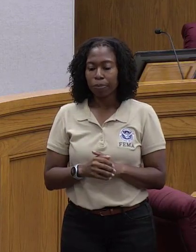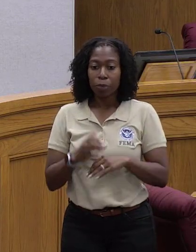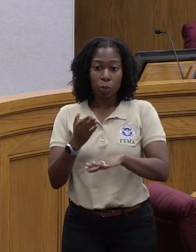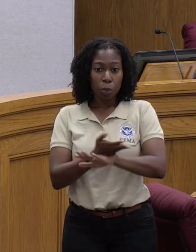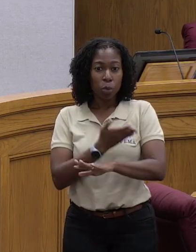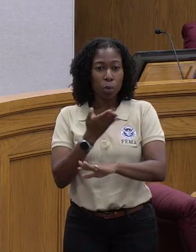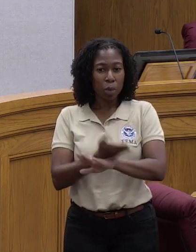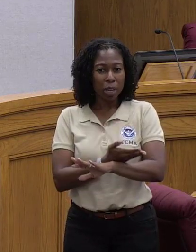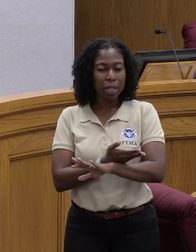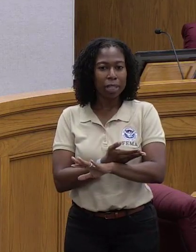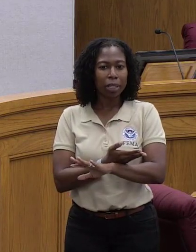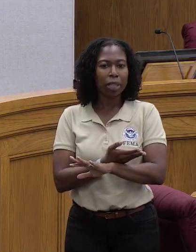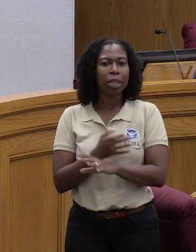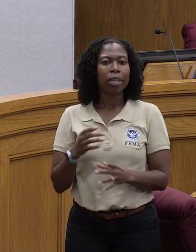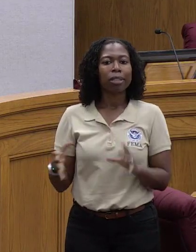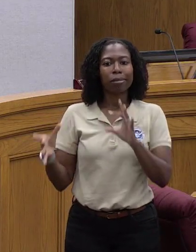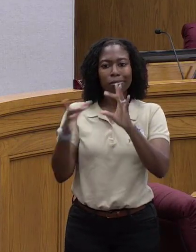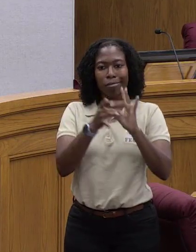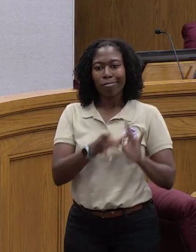to the